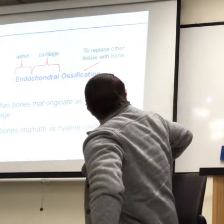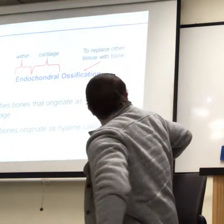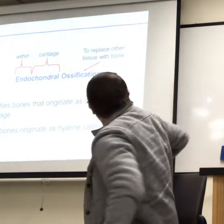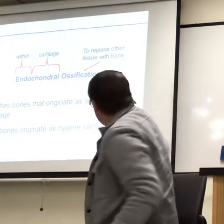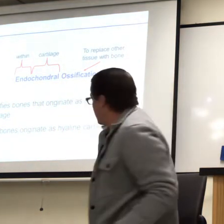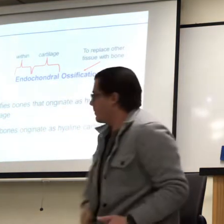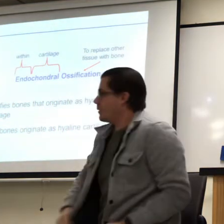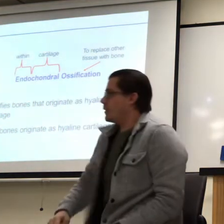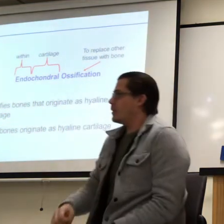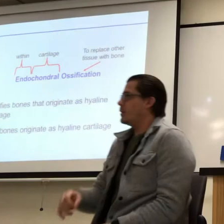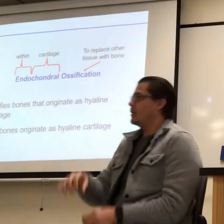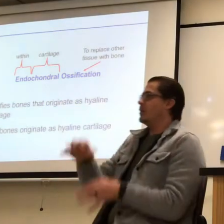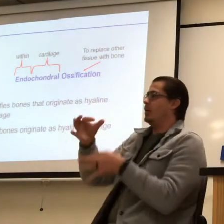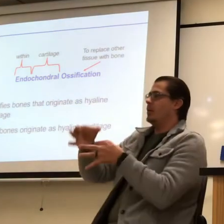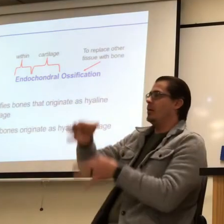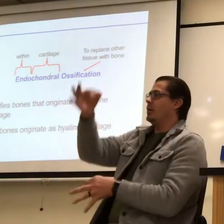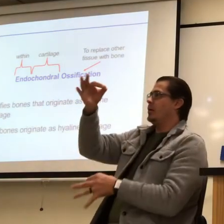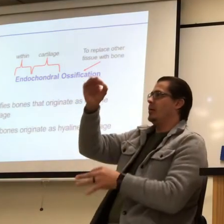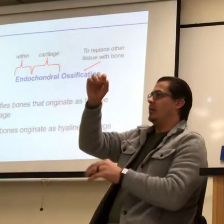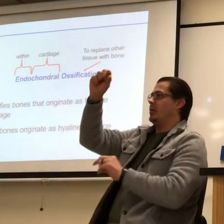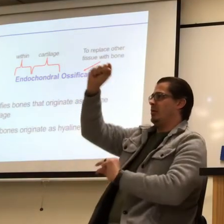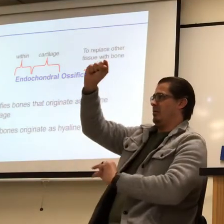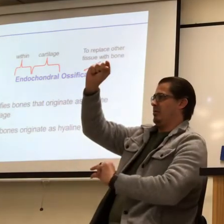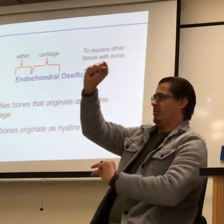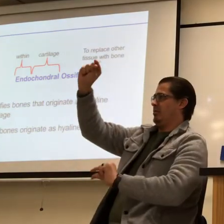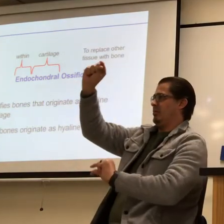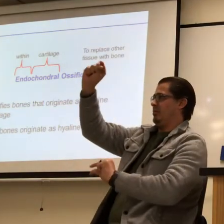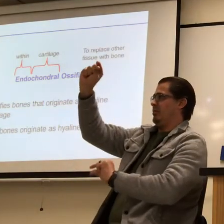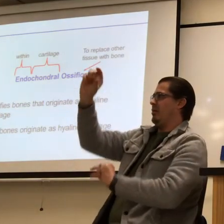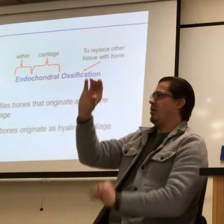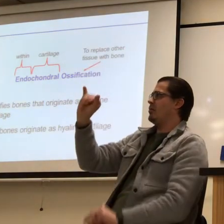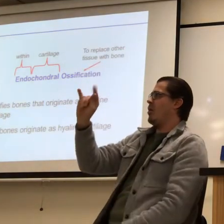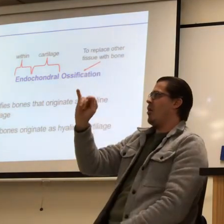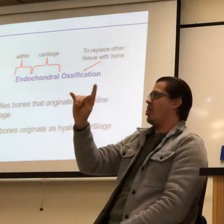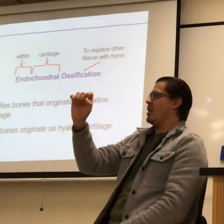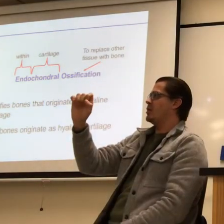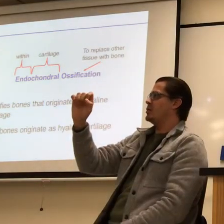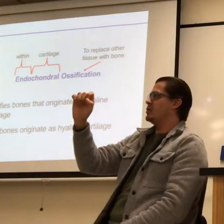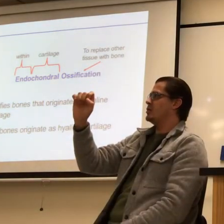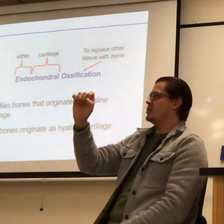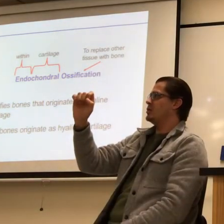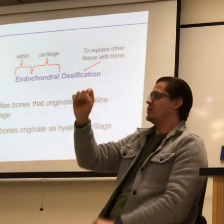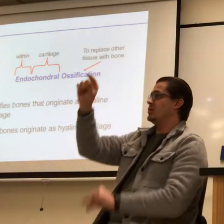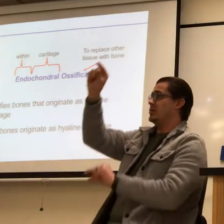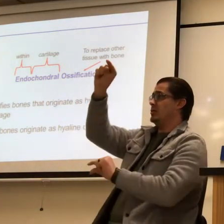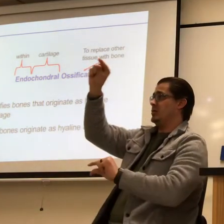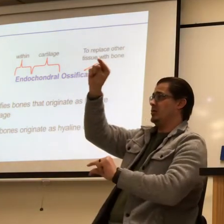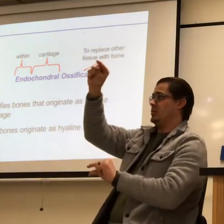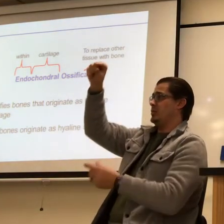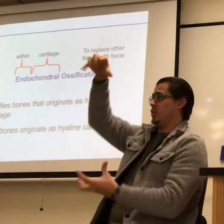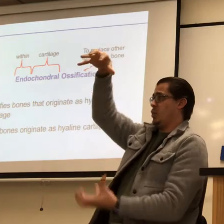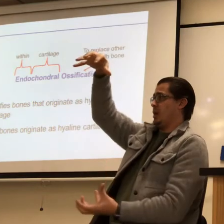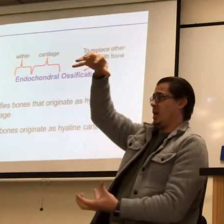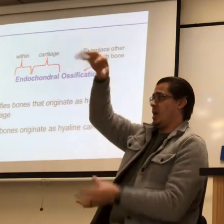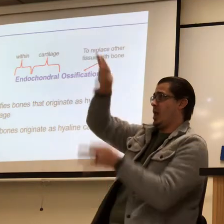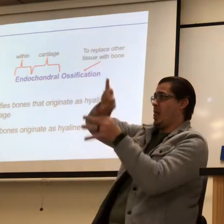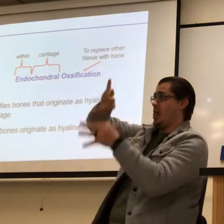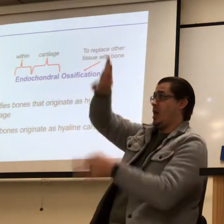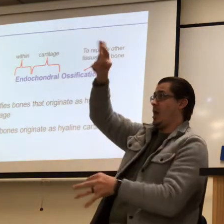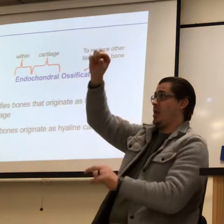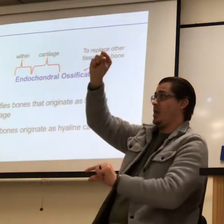Right here and right here. At the border between diaphysis and epiphysis.